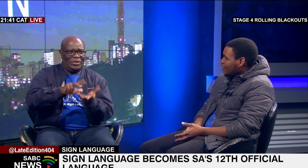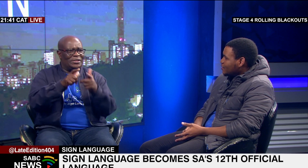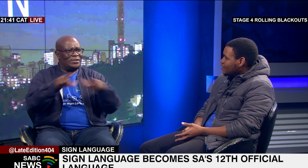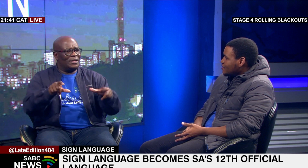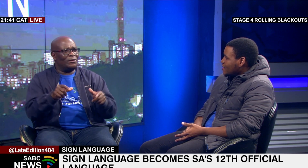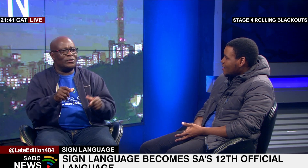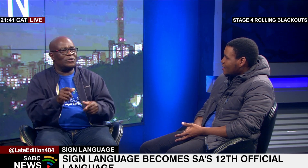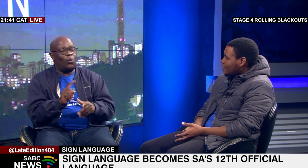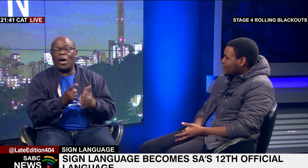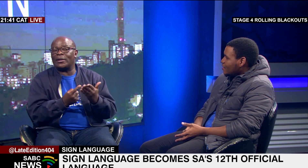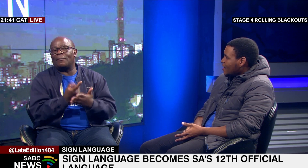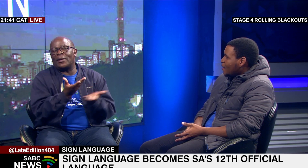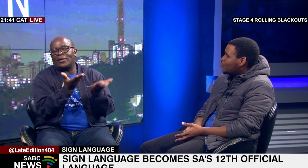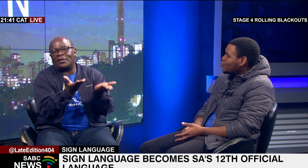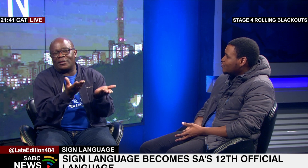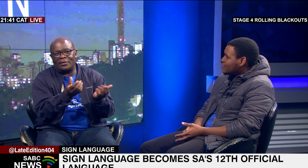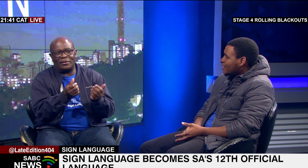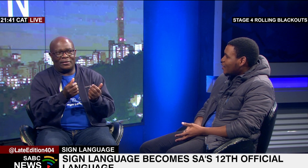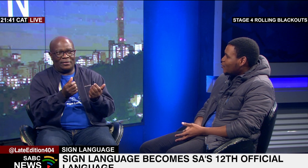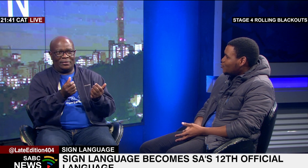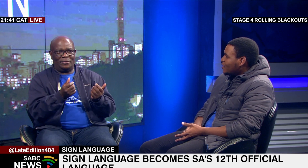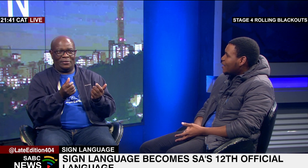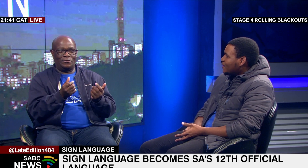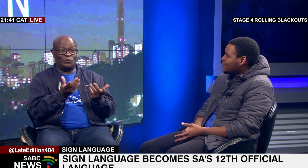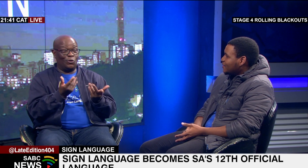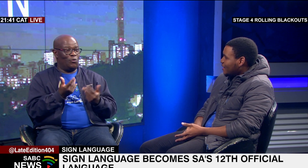already approved sign language, what happened there?